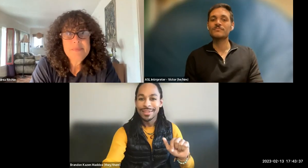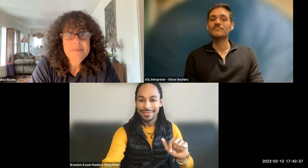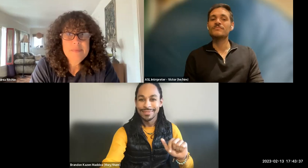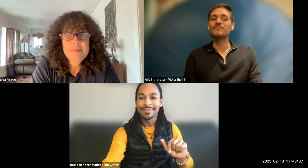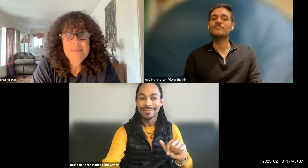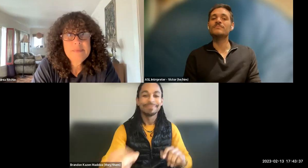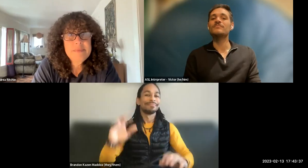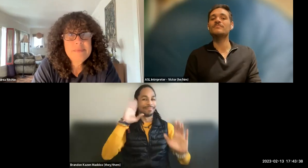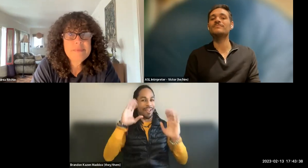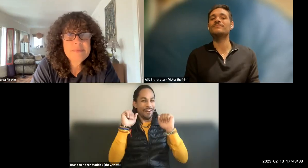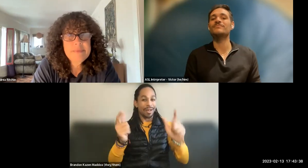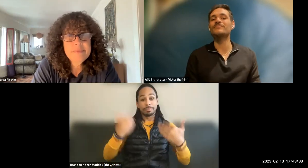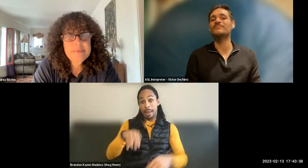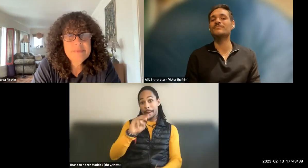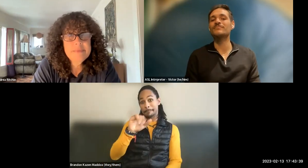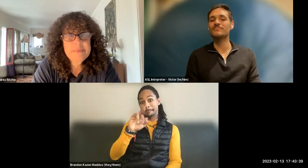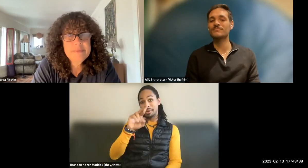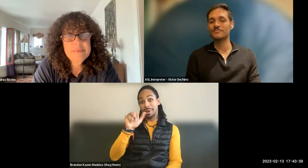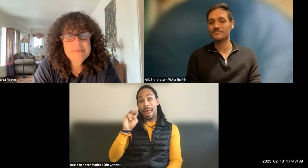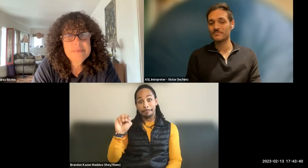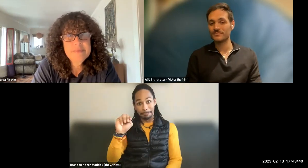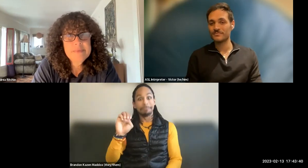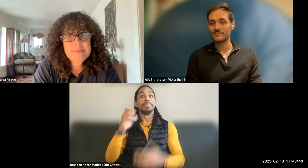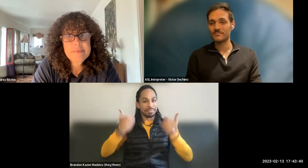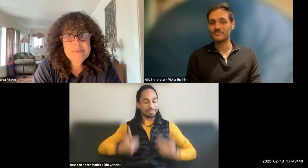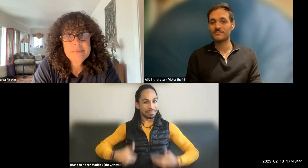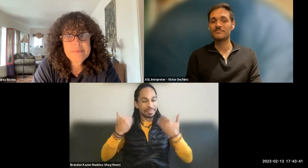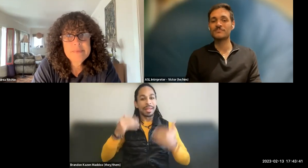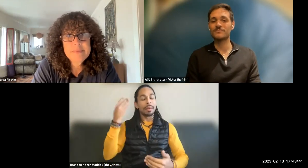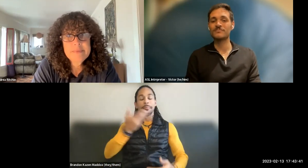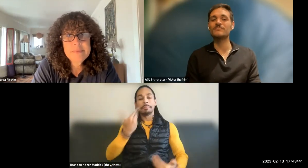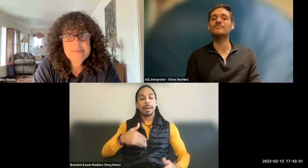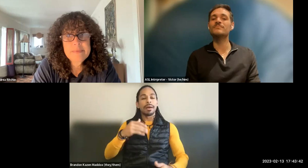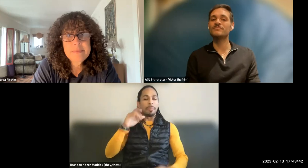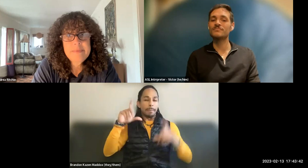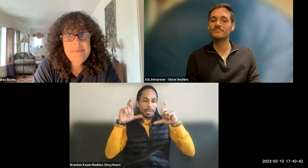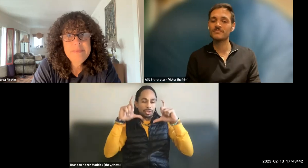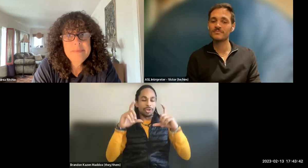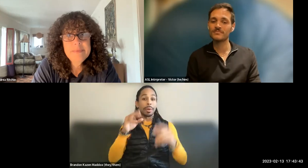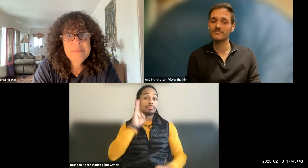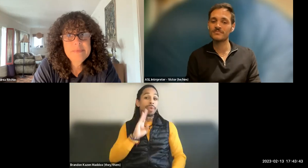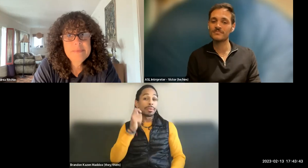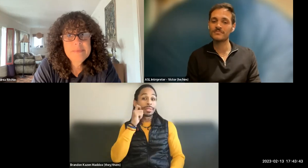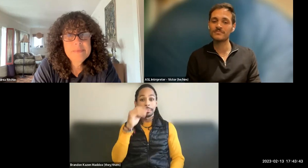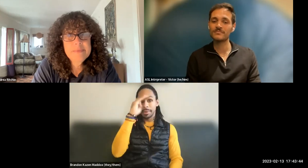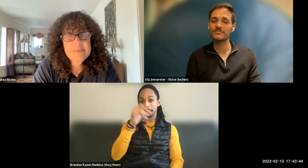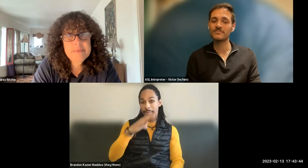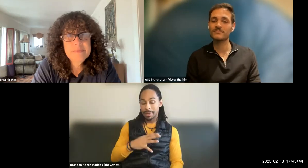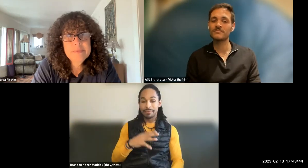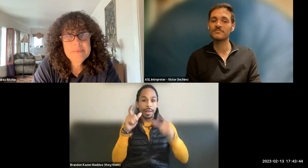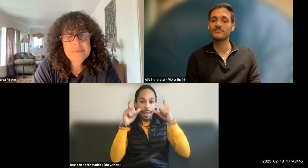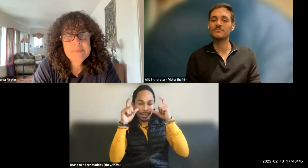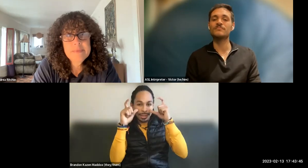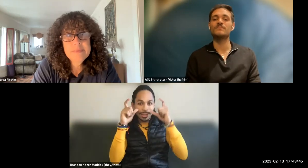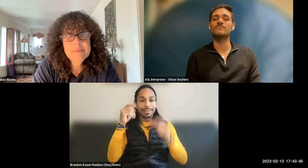that photo, I'm a brown skin Black woman. I'm wearing glasses and a head